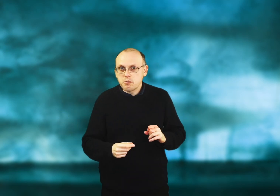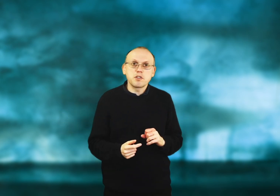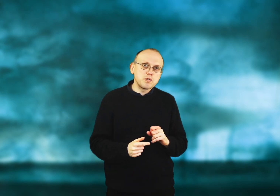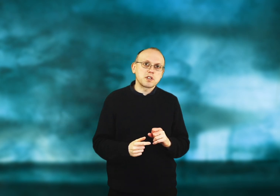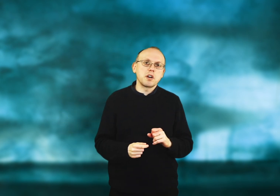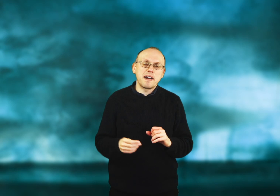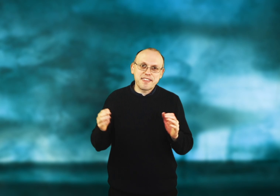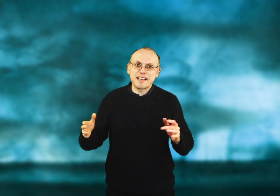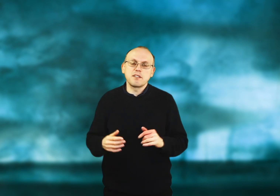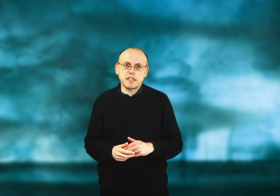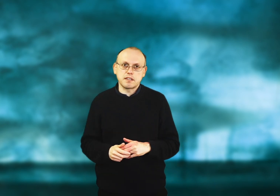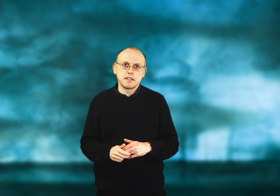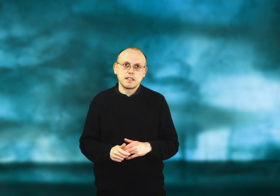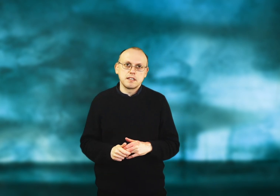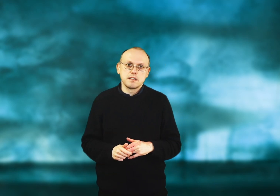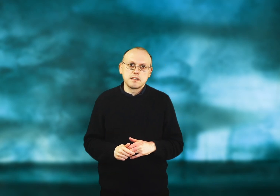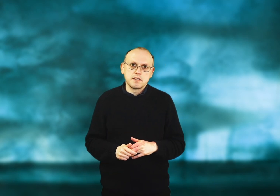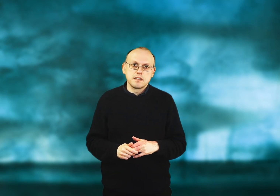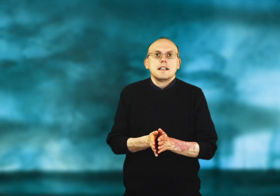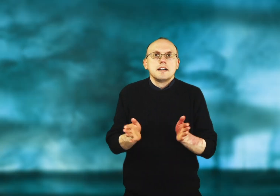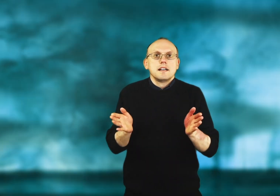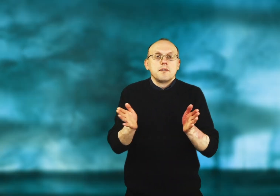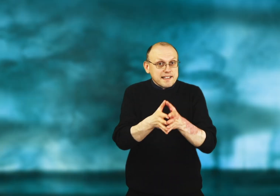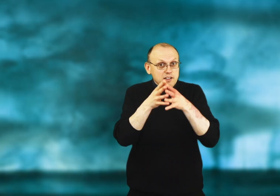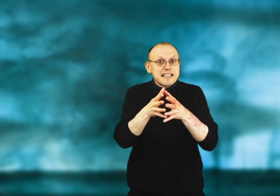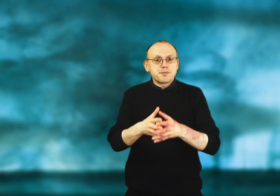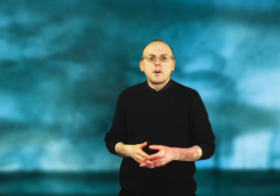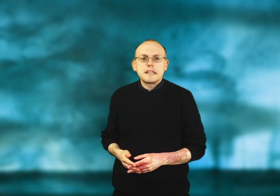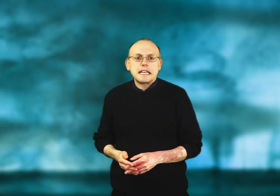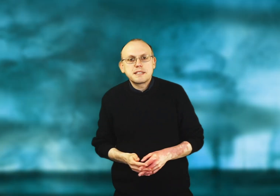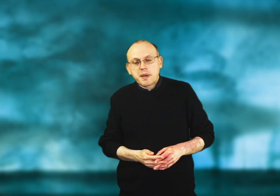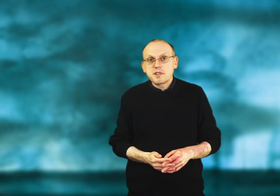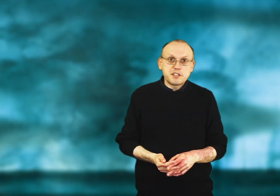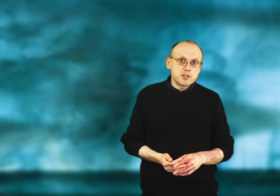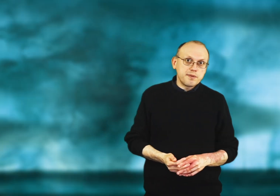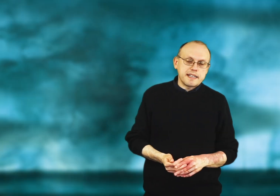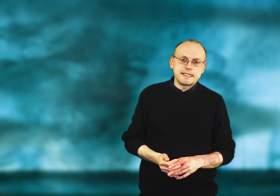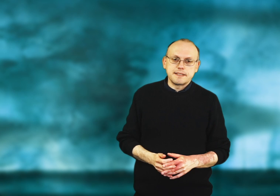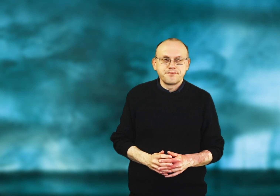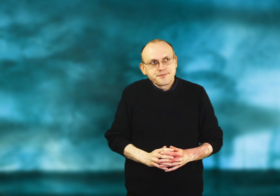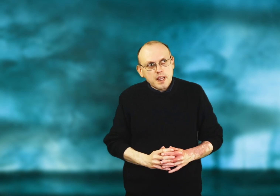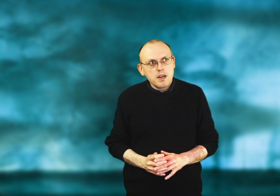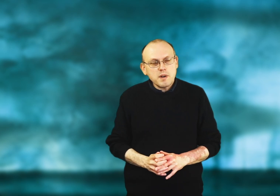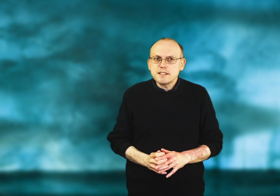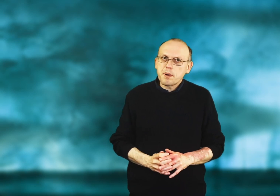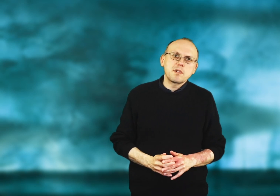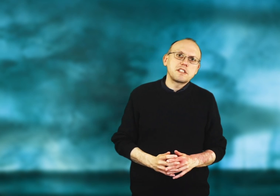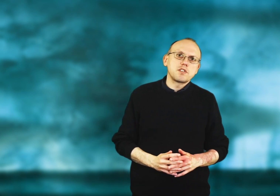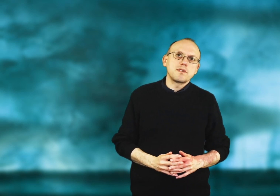use a comma at the end of it. Right, our next one is prepositional phrases. What is a prepositional